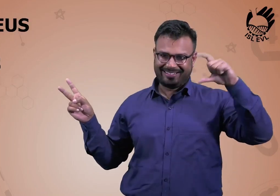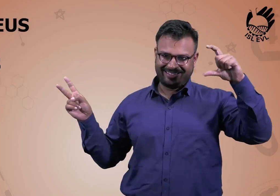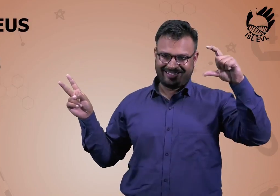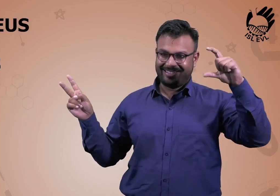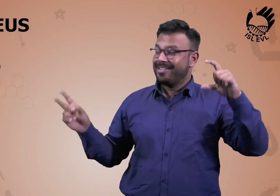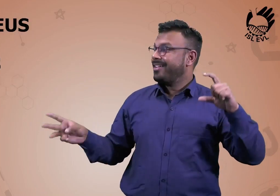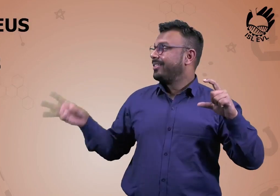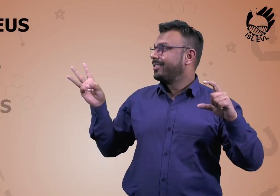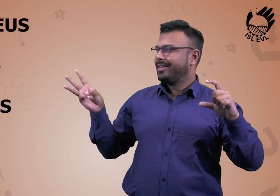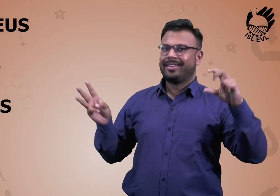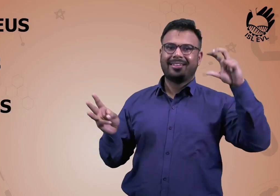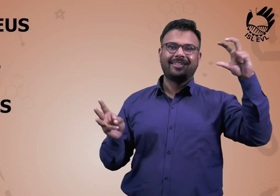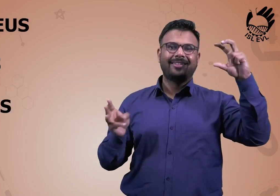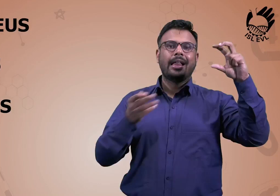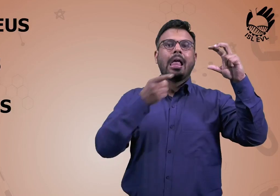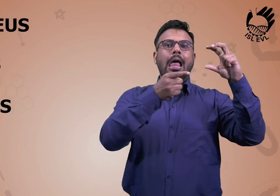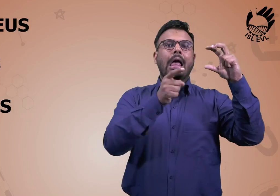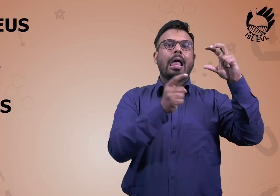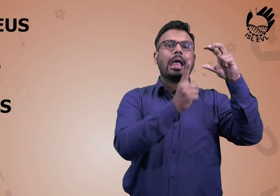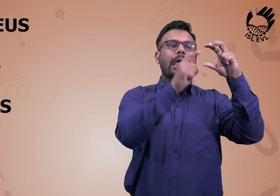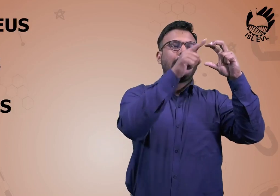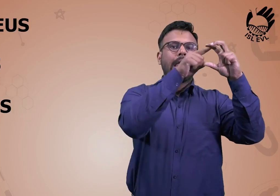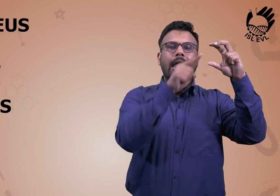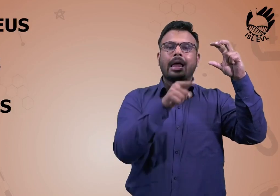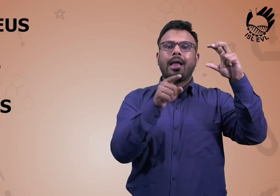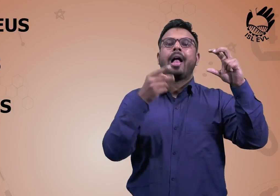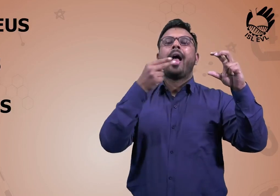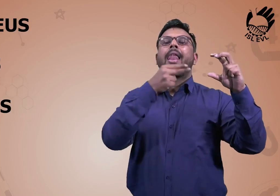the smallest bones in the human body?